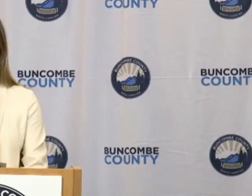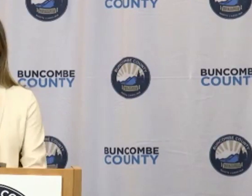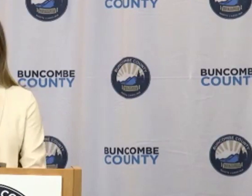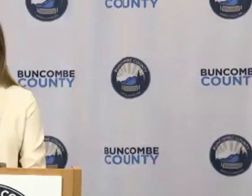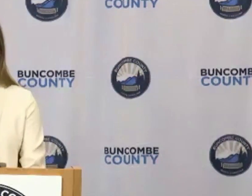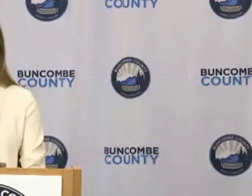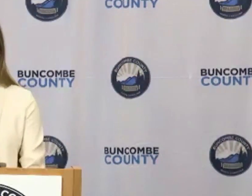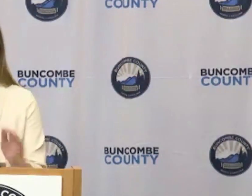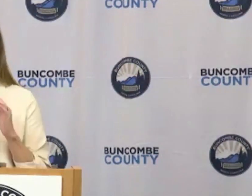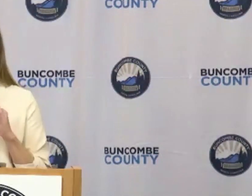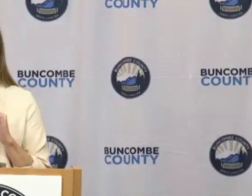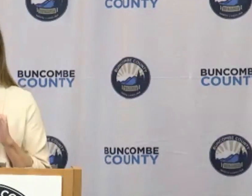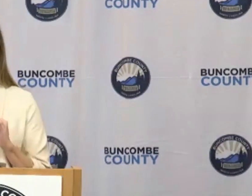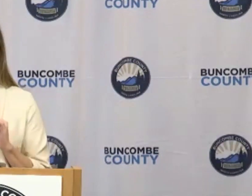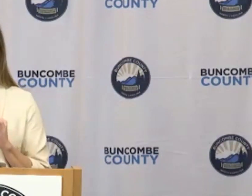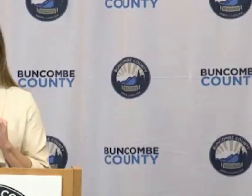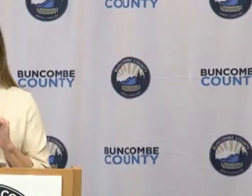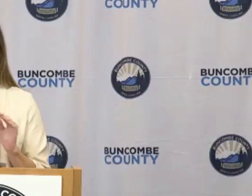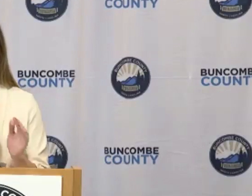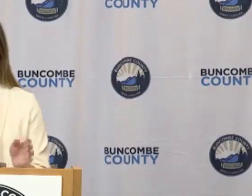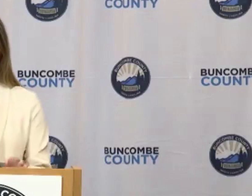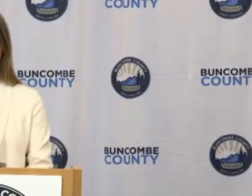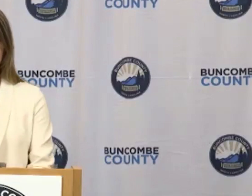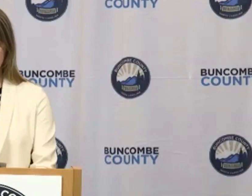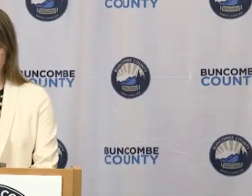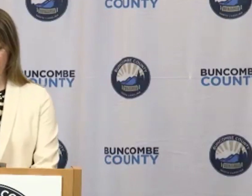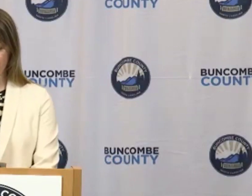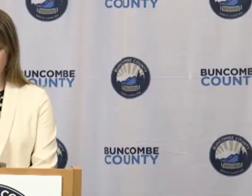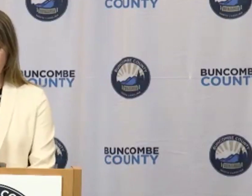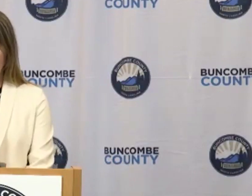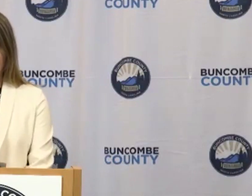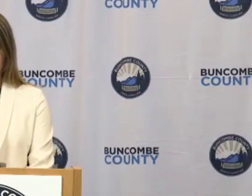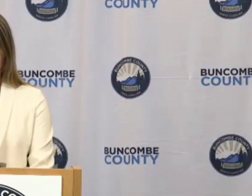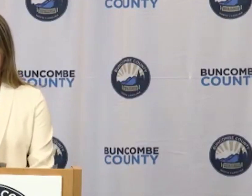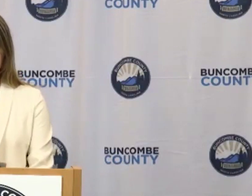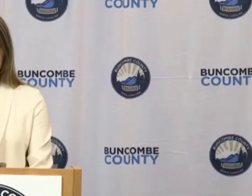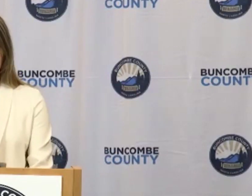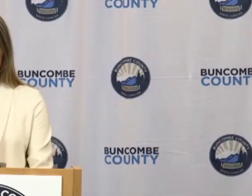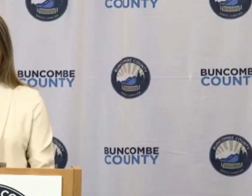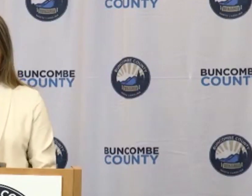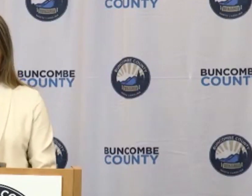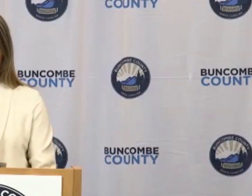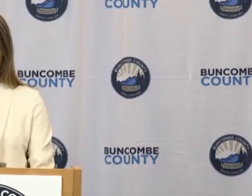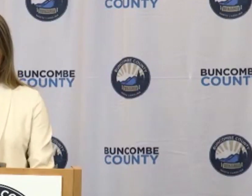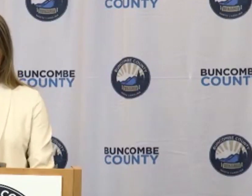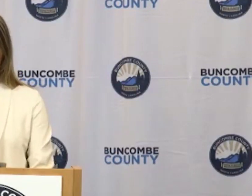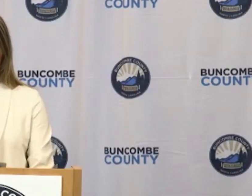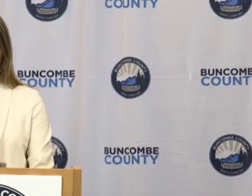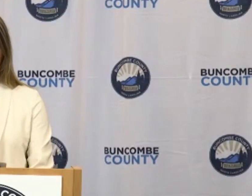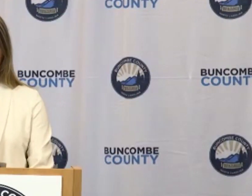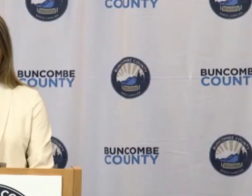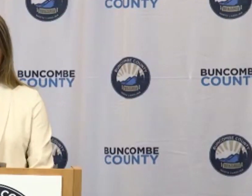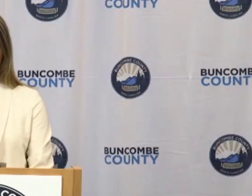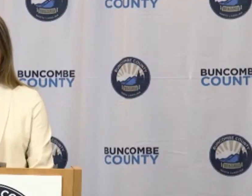Program. Helene Recovery Housing Assistance Grant. The application period for this is